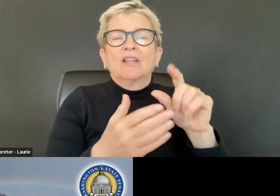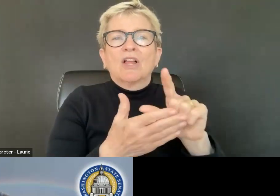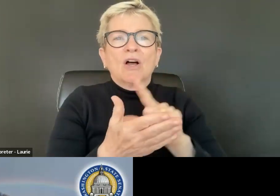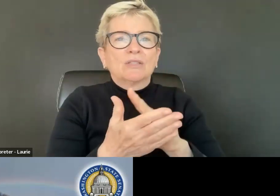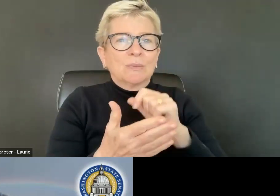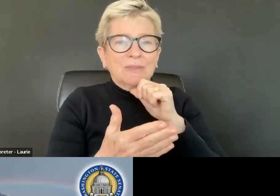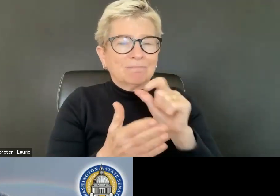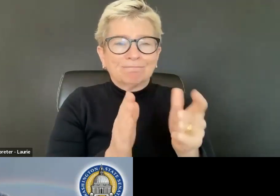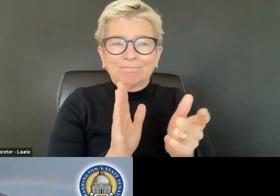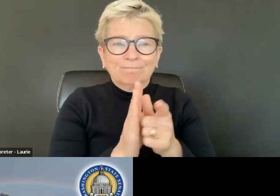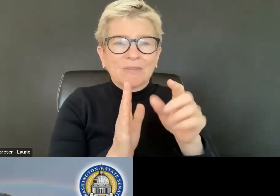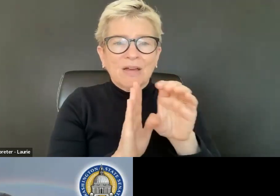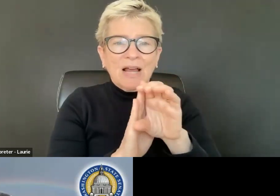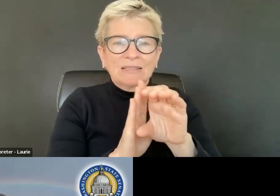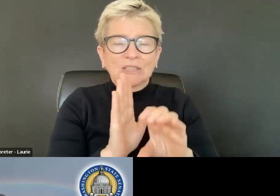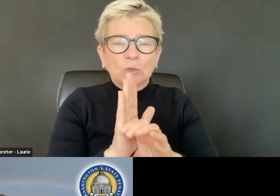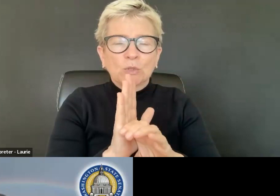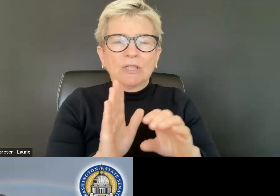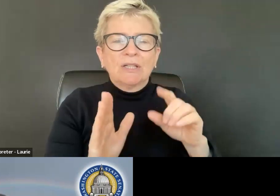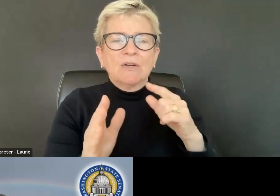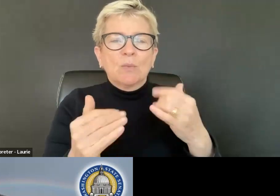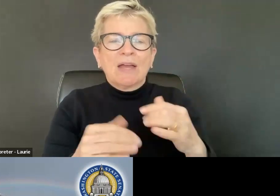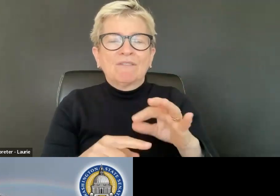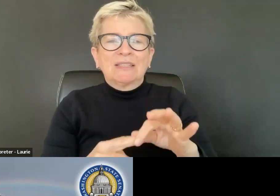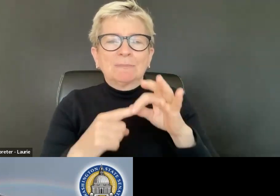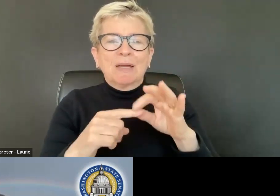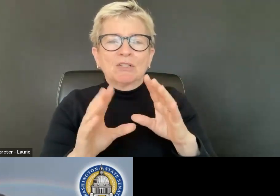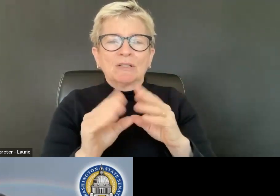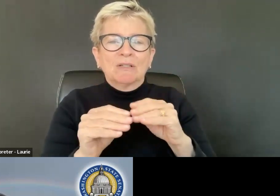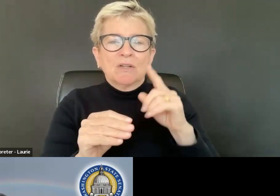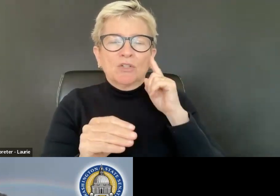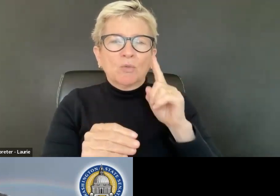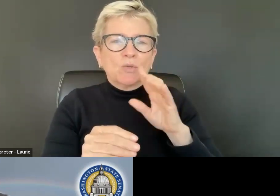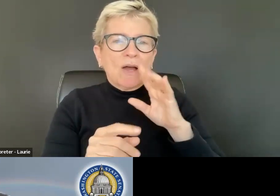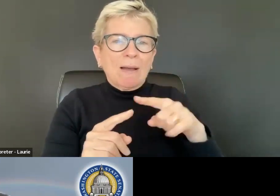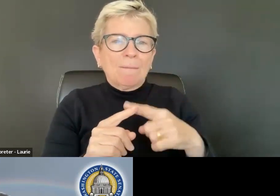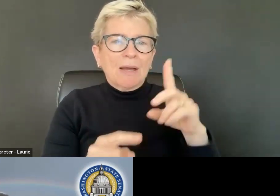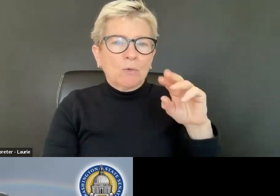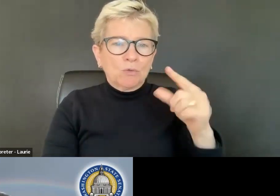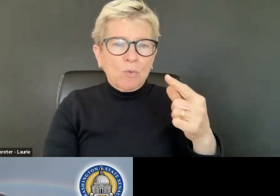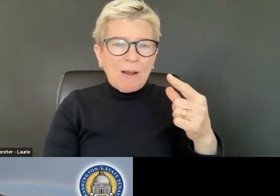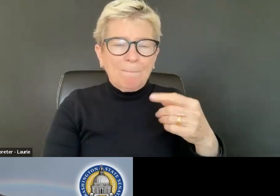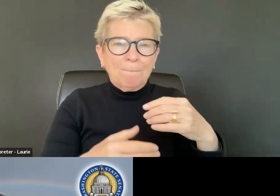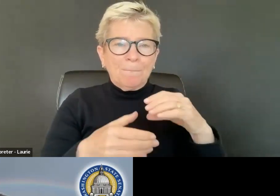now to make sure we're addressing drug possession. And